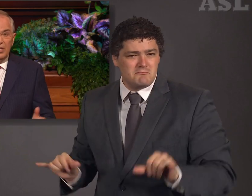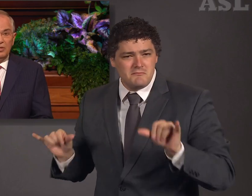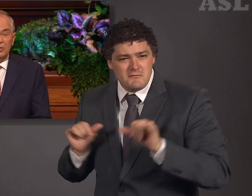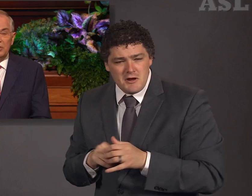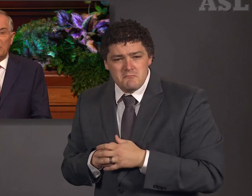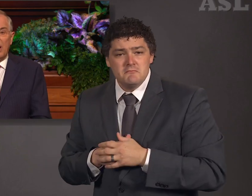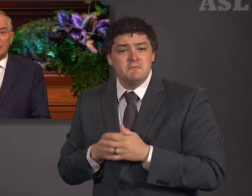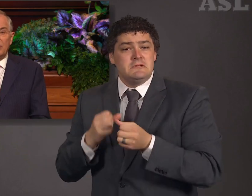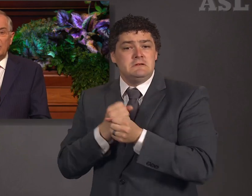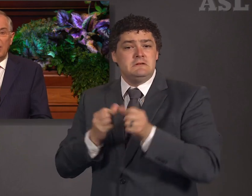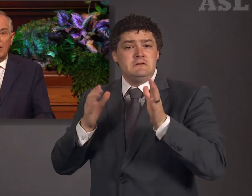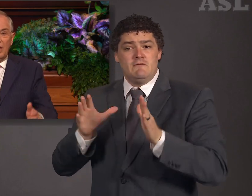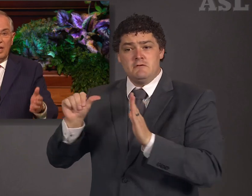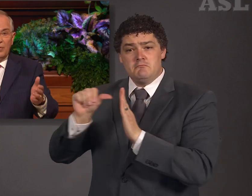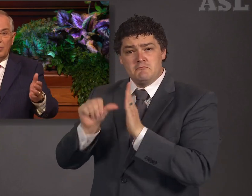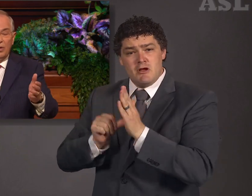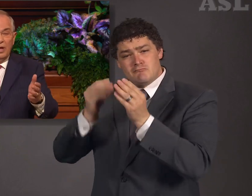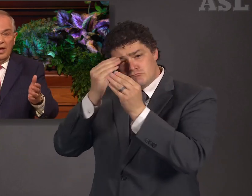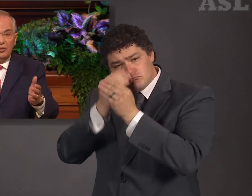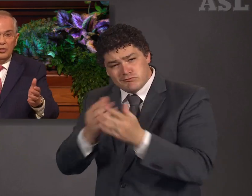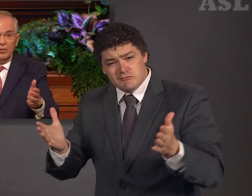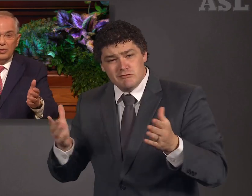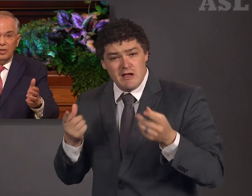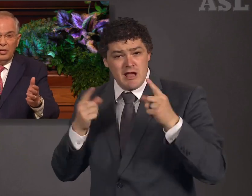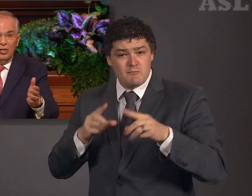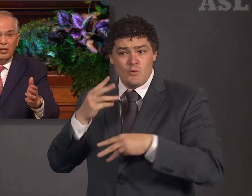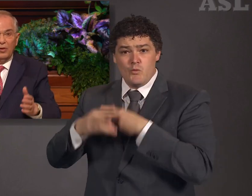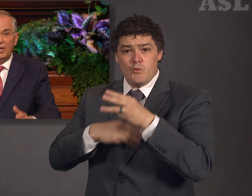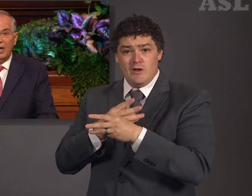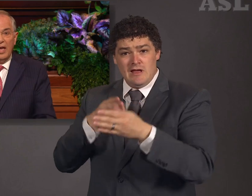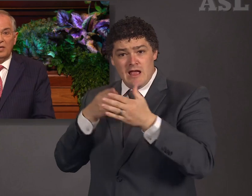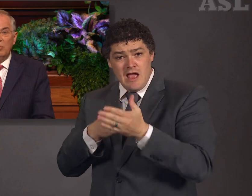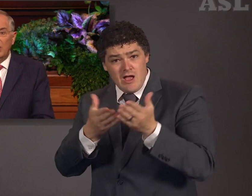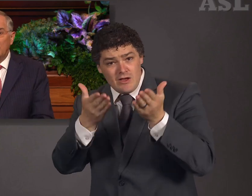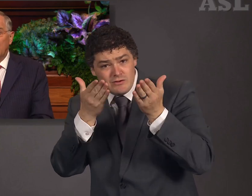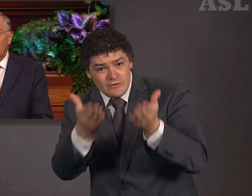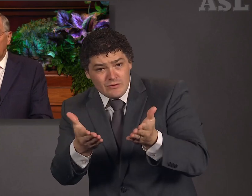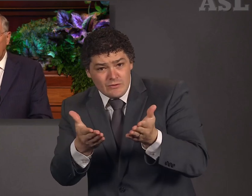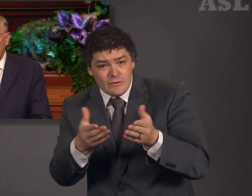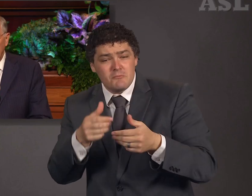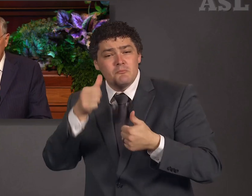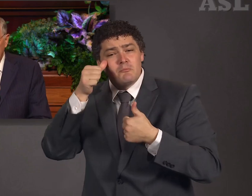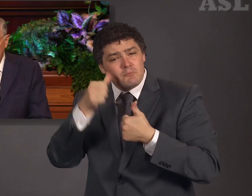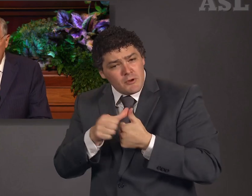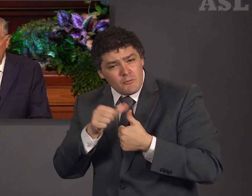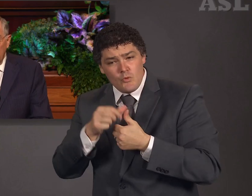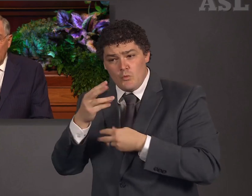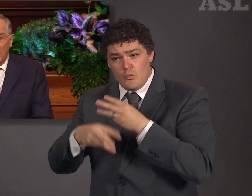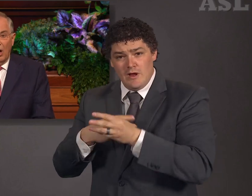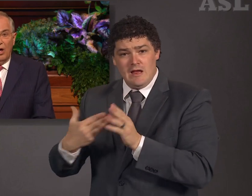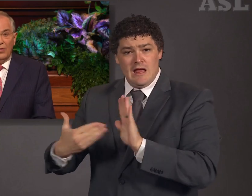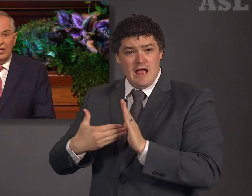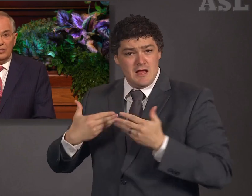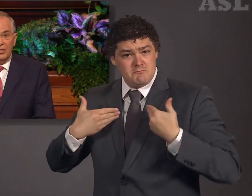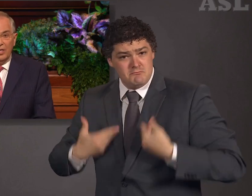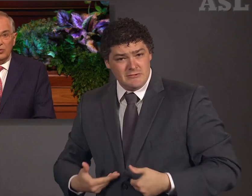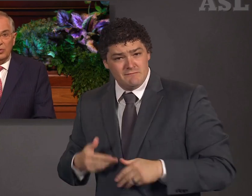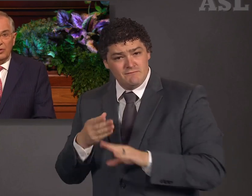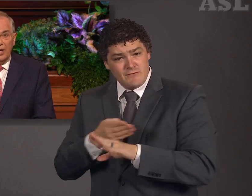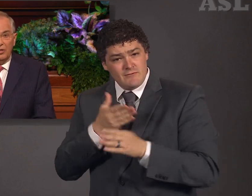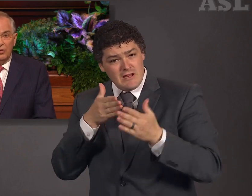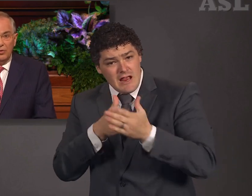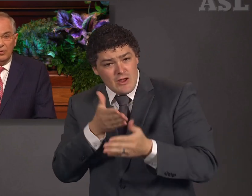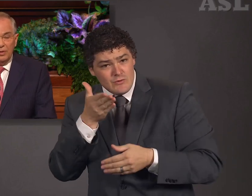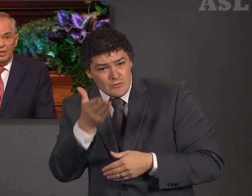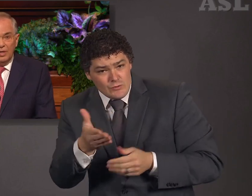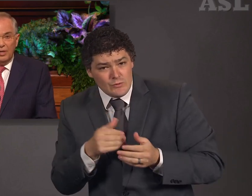Savior said to his apostles, "If the world hates you, ye know that it hated me before it hated you. All these things will